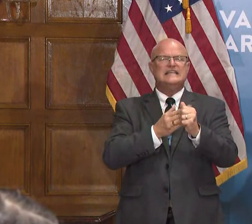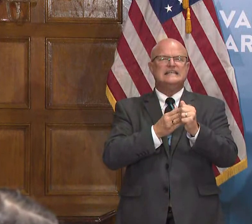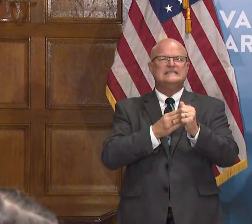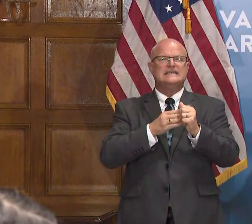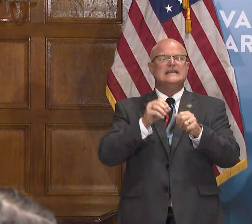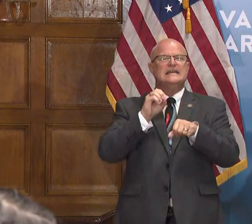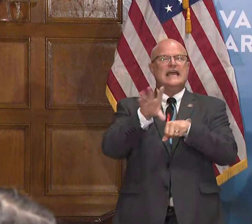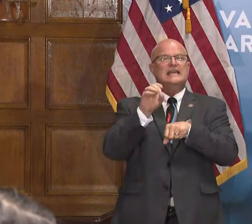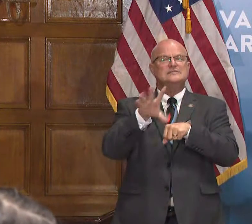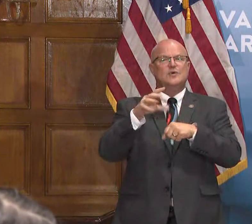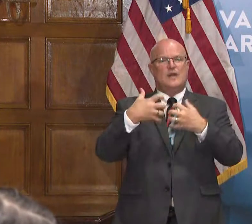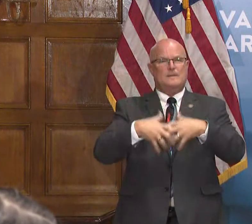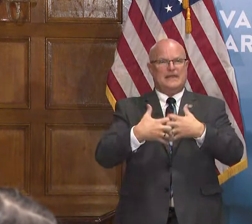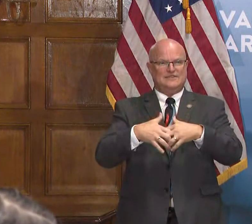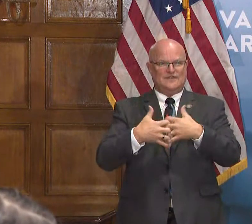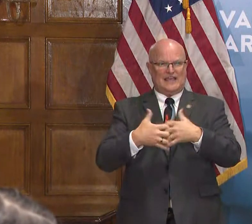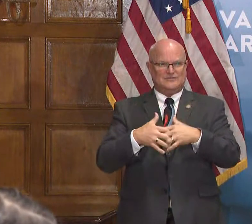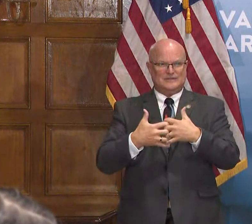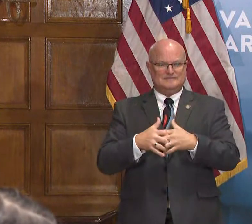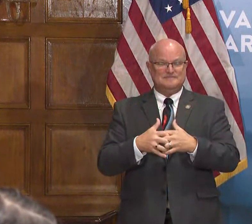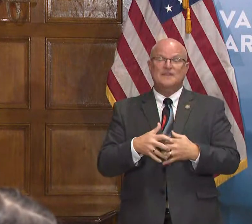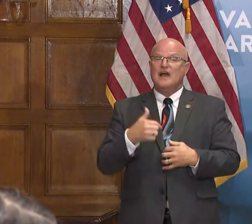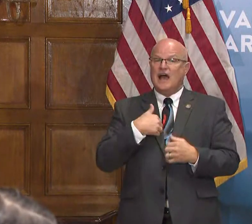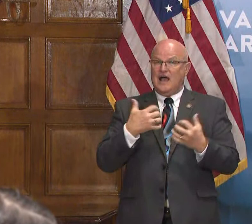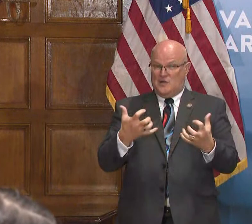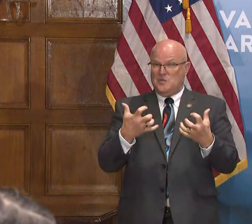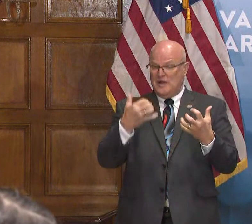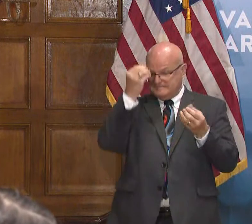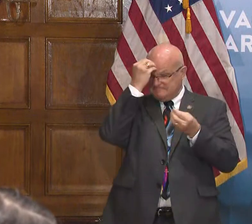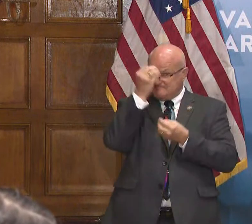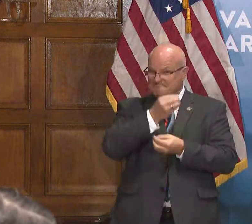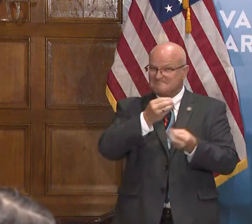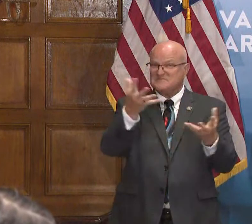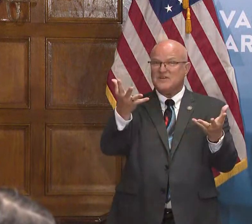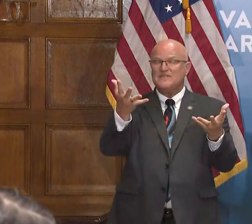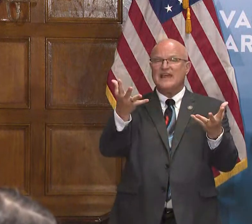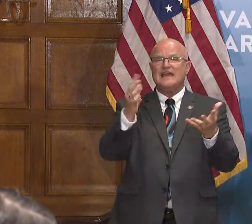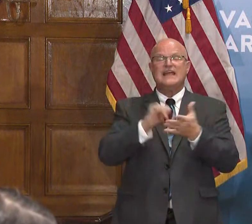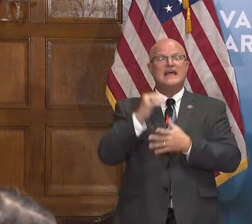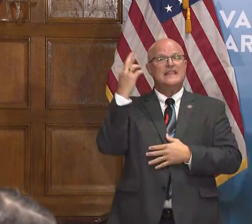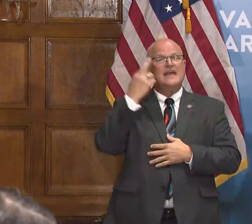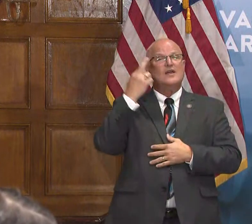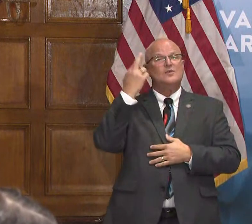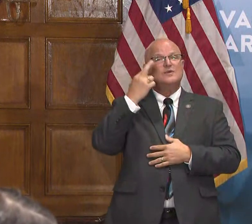in terms of manufacturing. So I wanted you to be aware of that, and for that